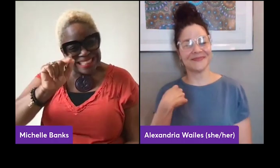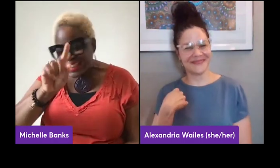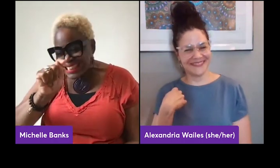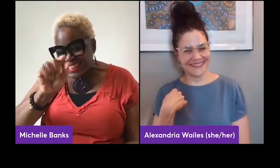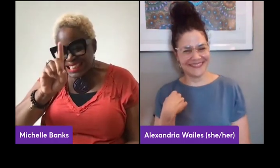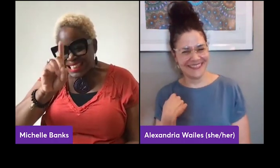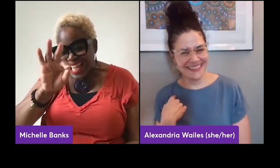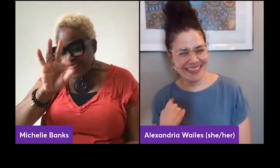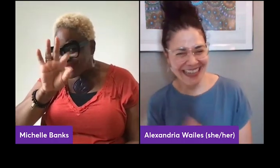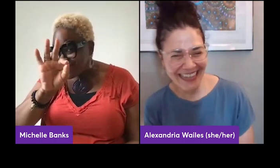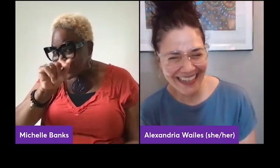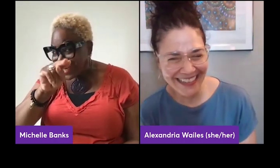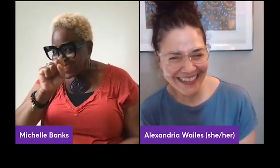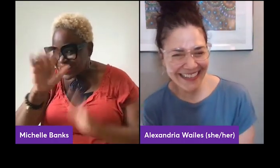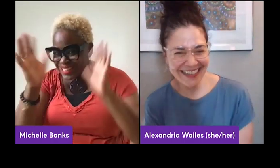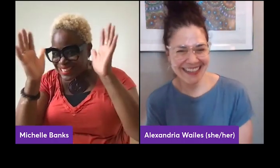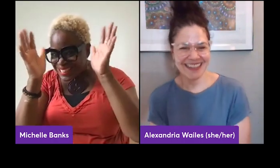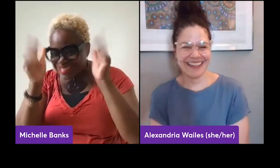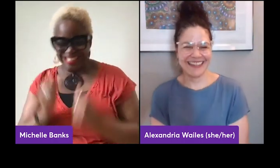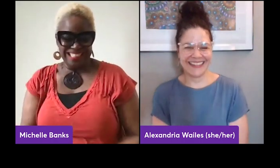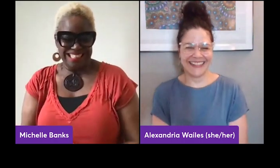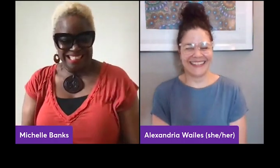And hi, TDF fans.